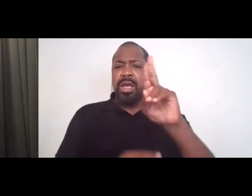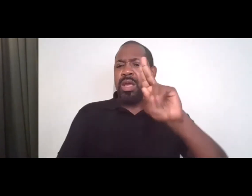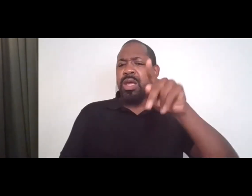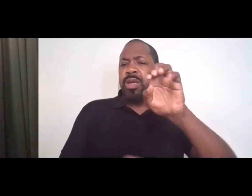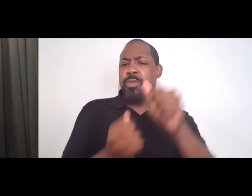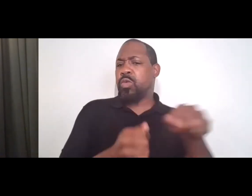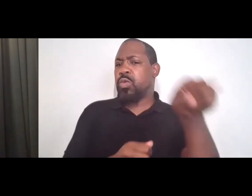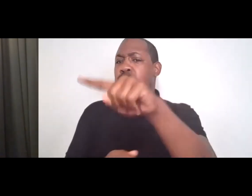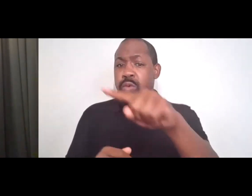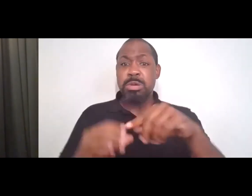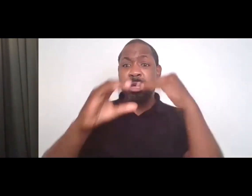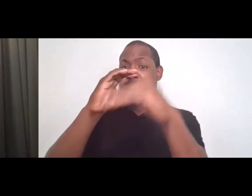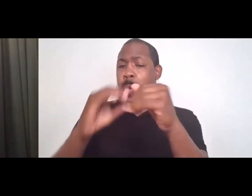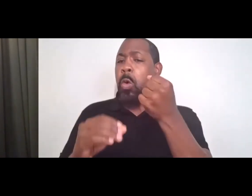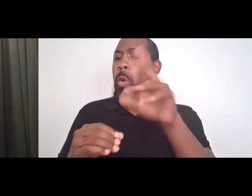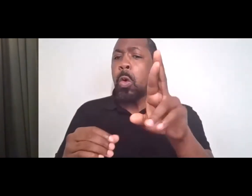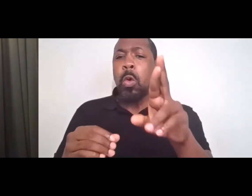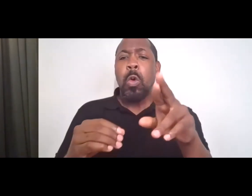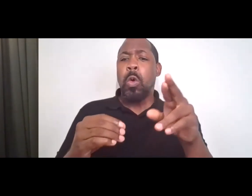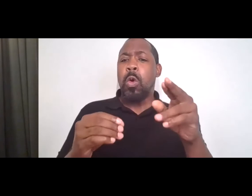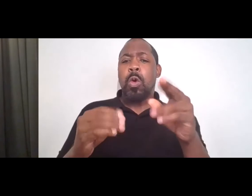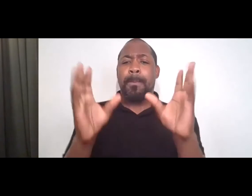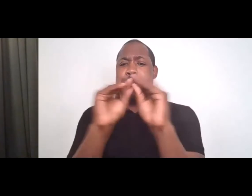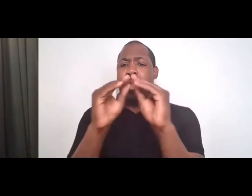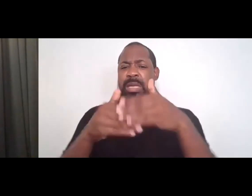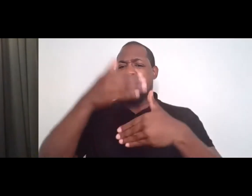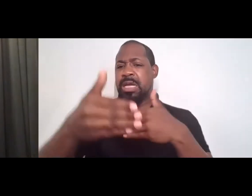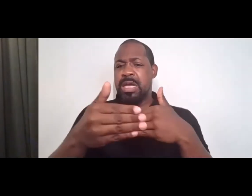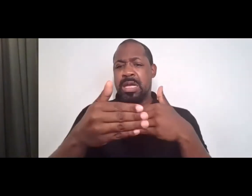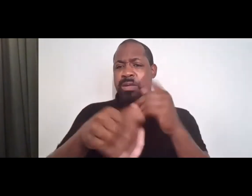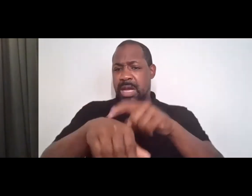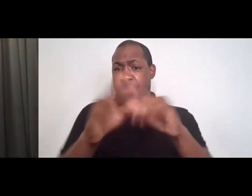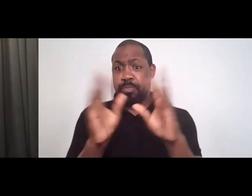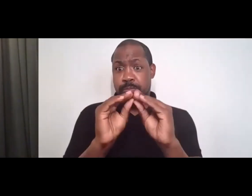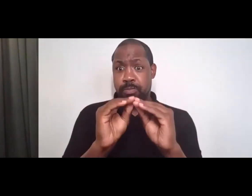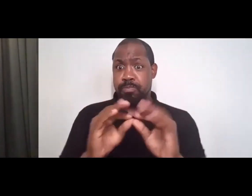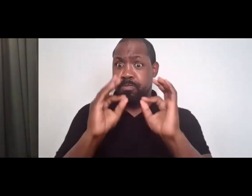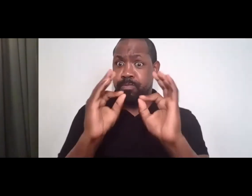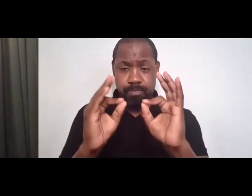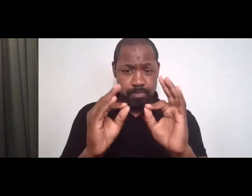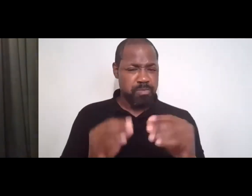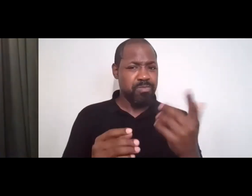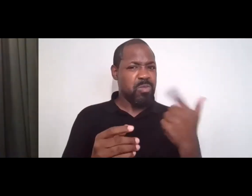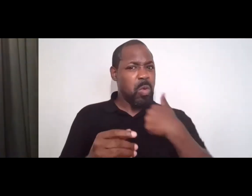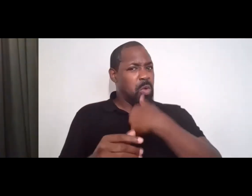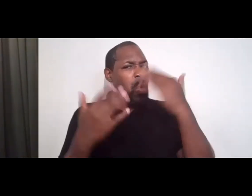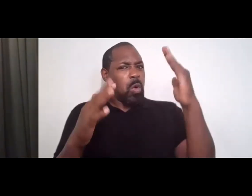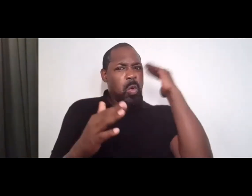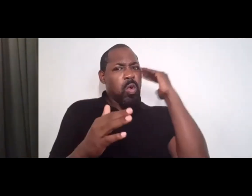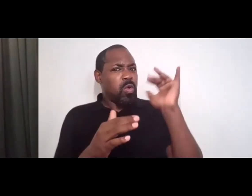We want to make sure that we have the correct information, and then we will update you either at the next meeting or through an email,